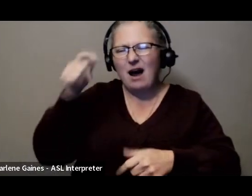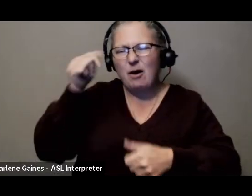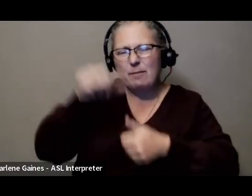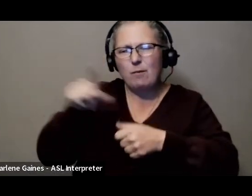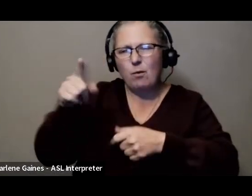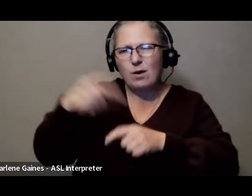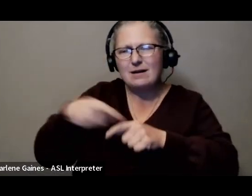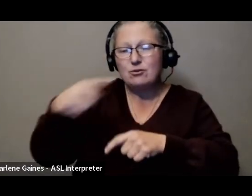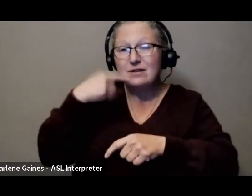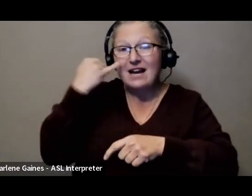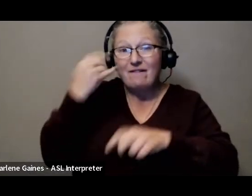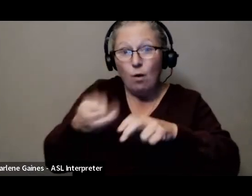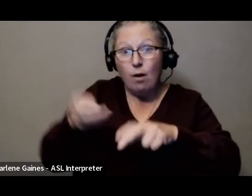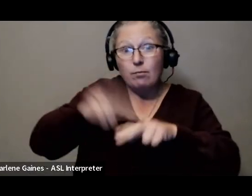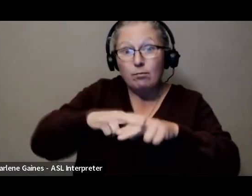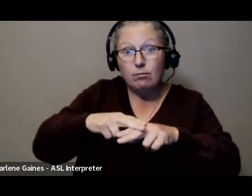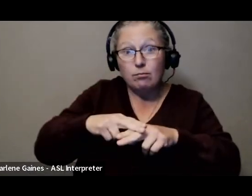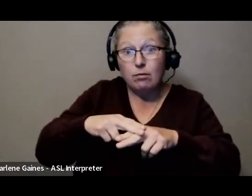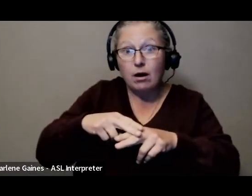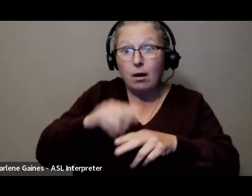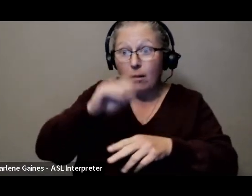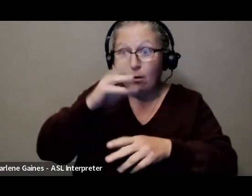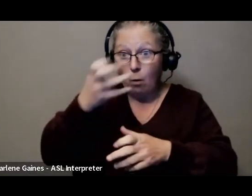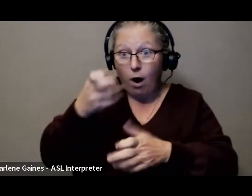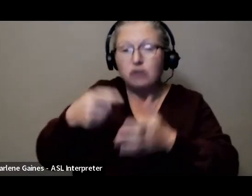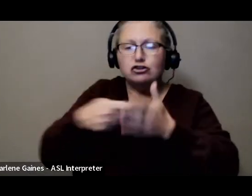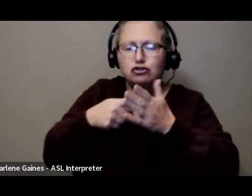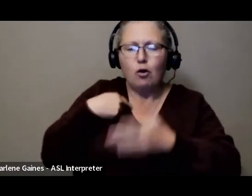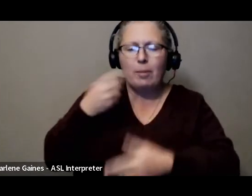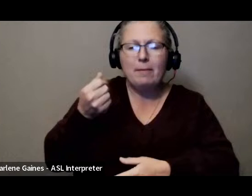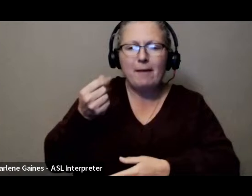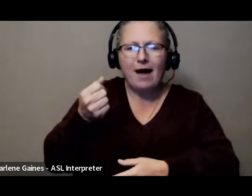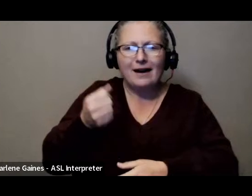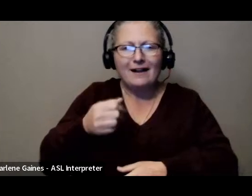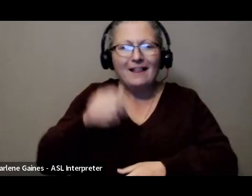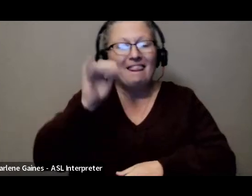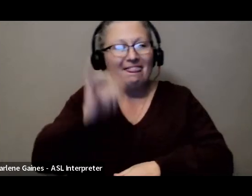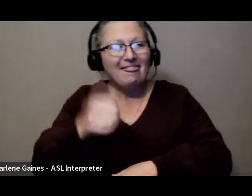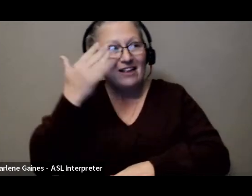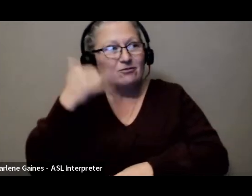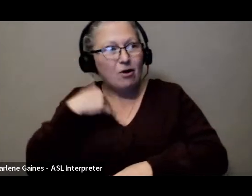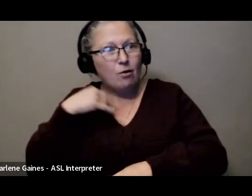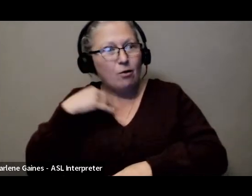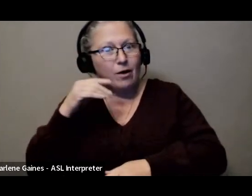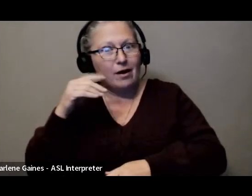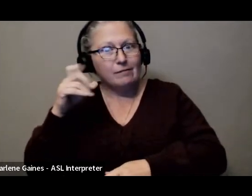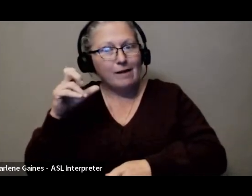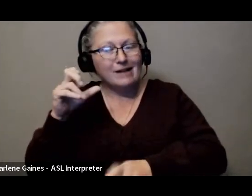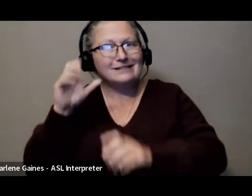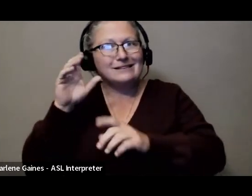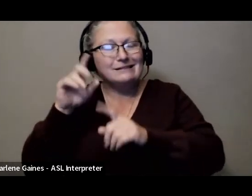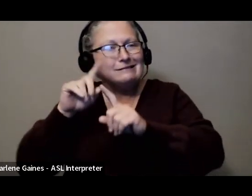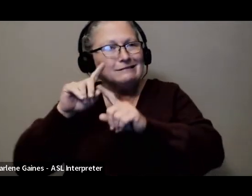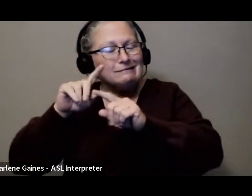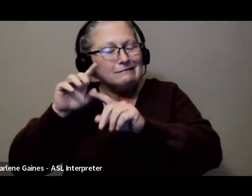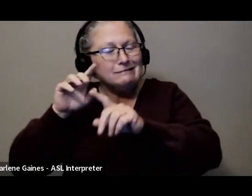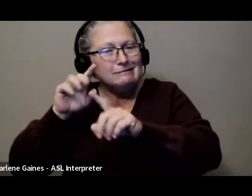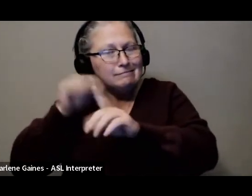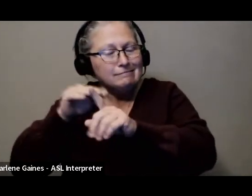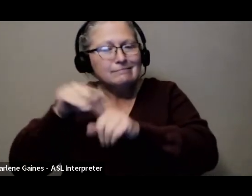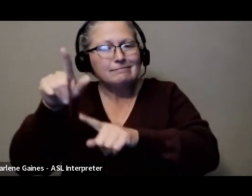you want us to increase that percent, show me the money, right? Yeah. Yeah. So But that's why we that- depend that- on our delegates too. Exactly.